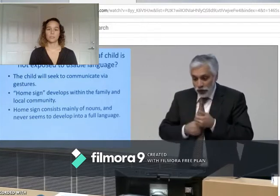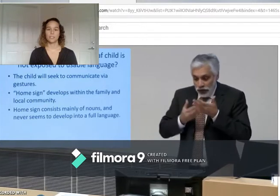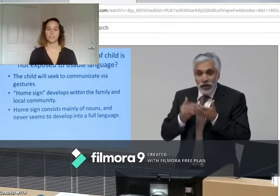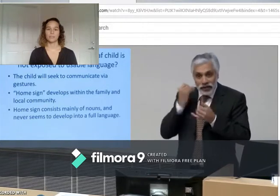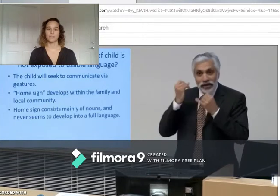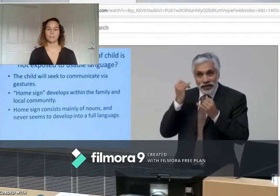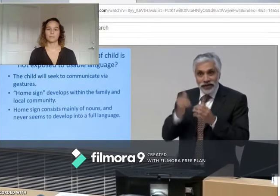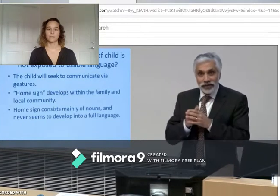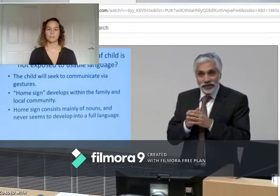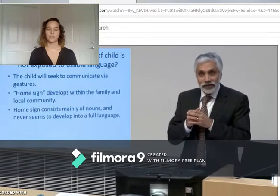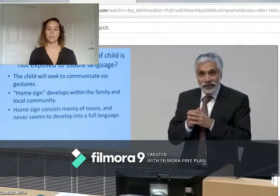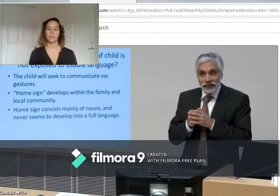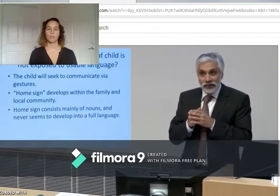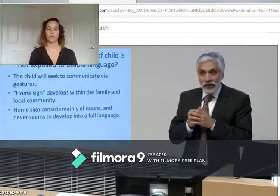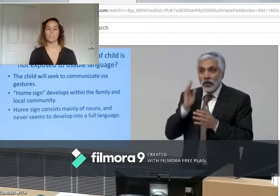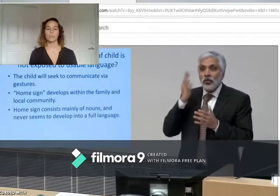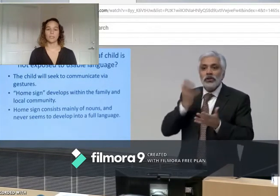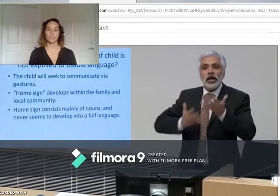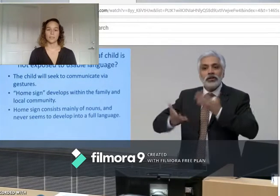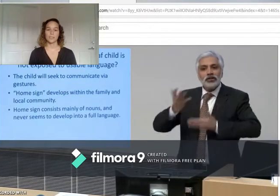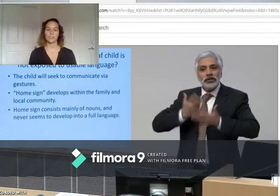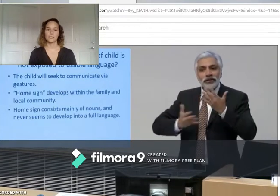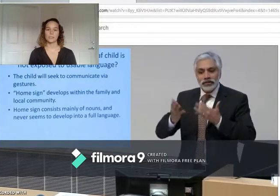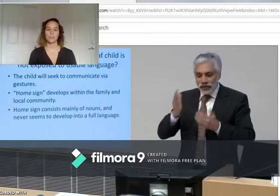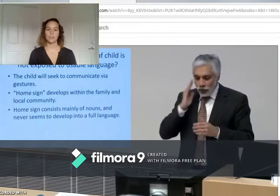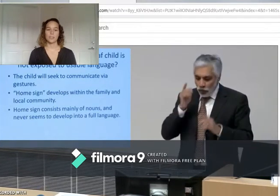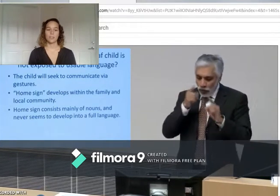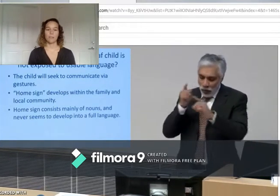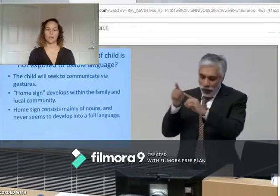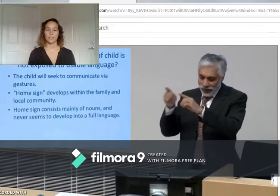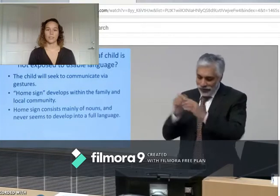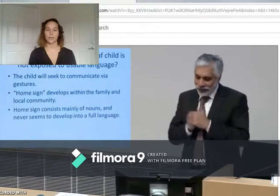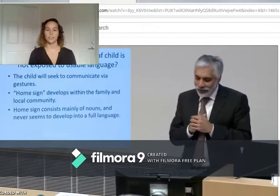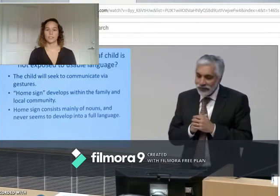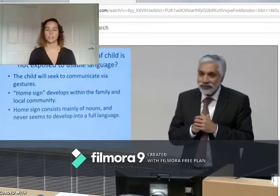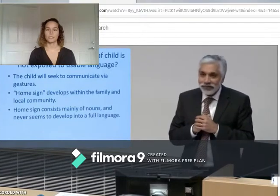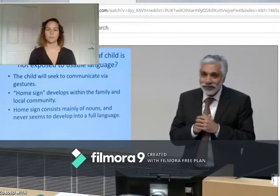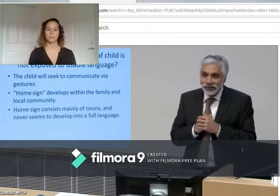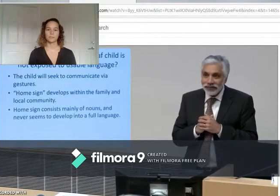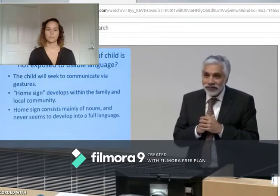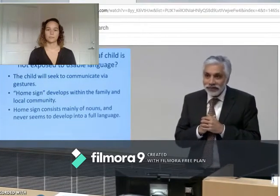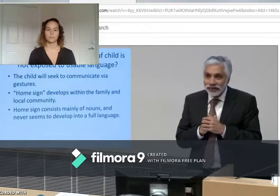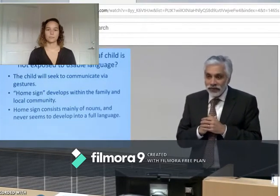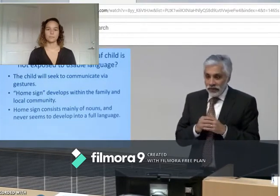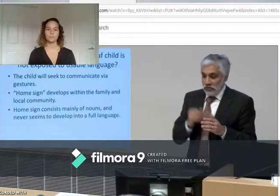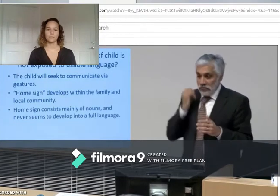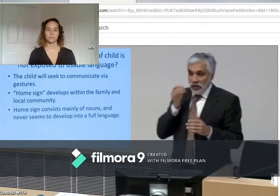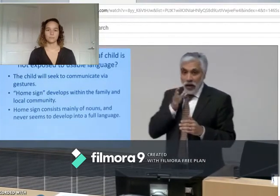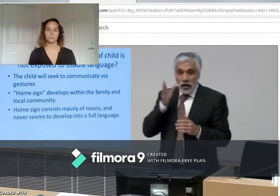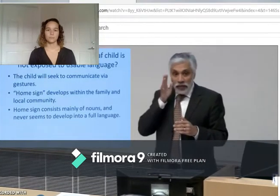to communicate. They want to express their ideas. They want interactions.